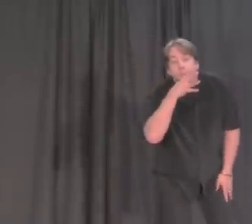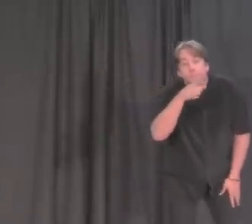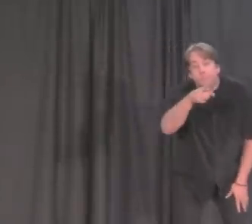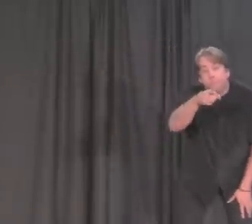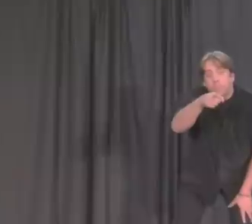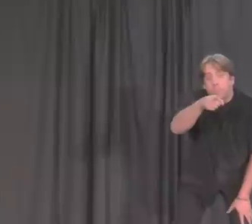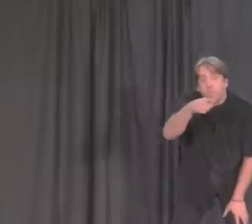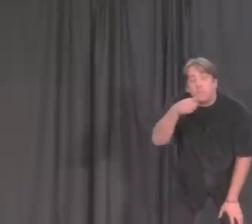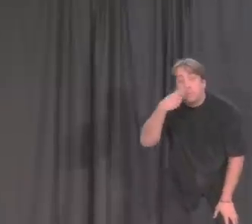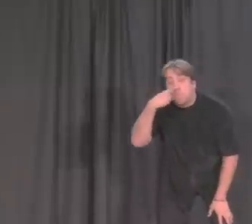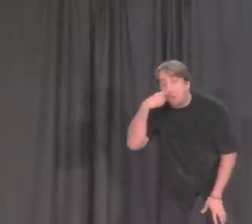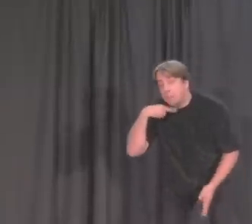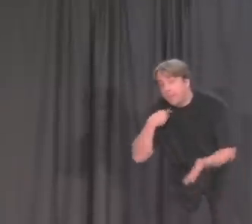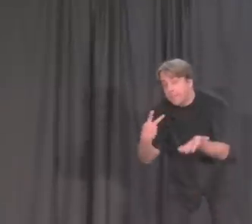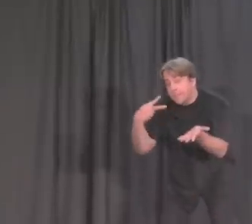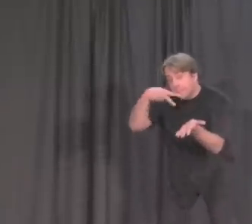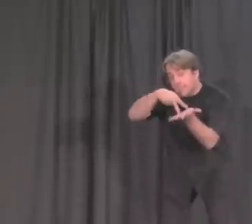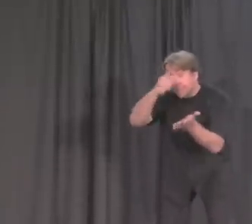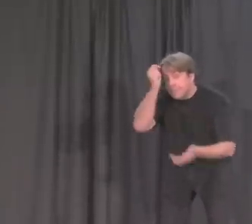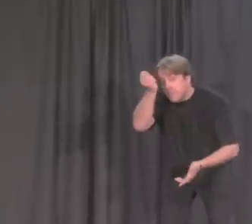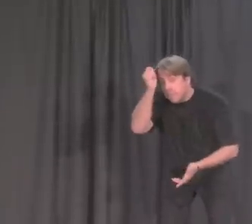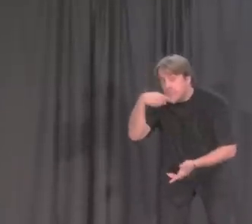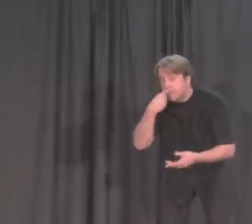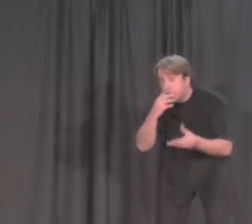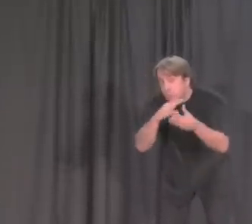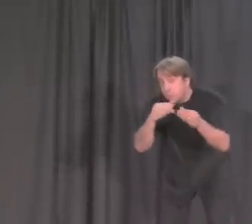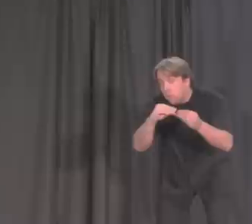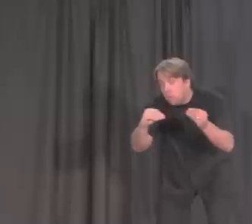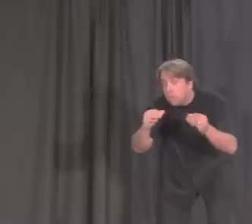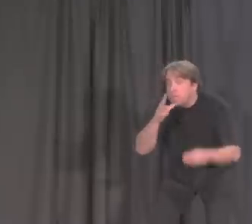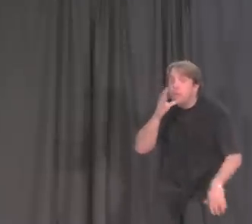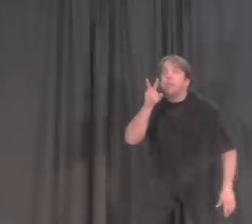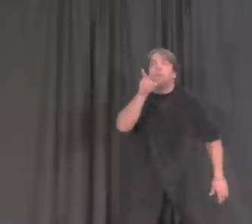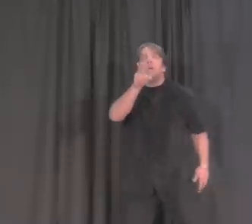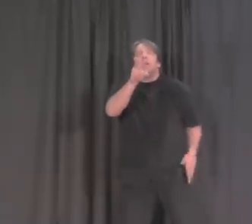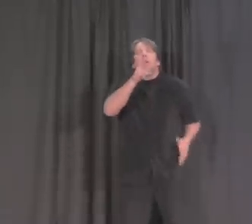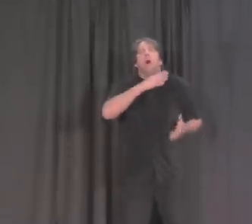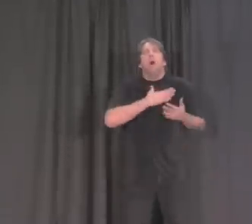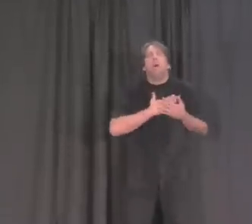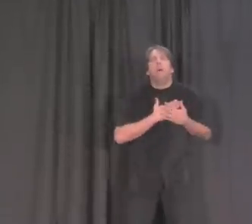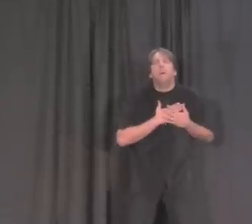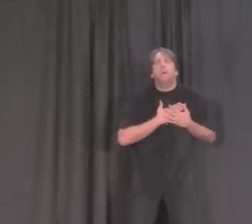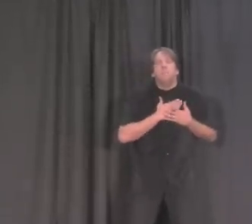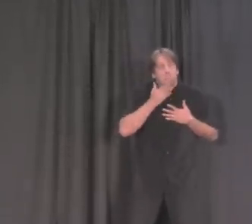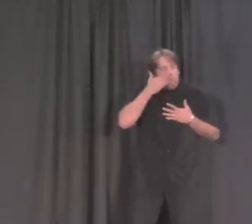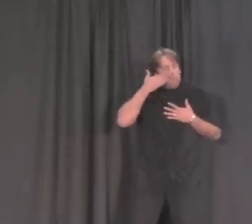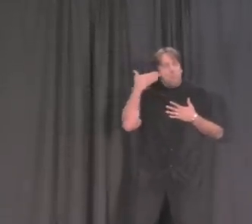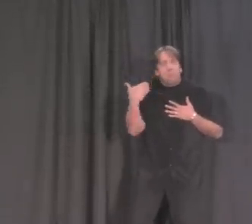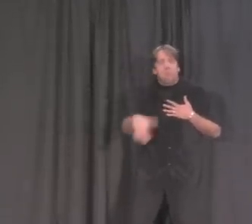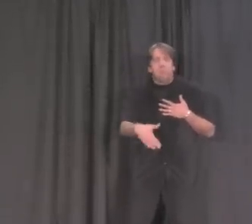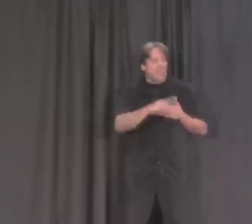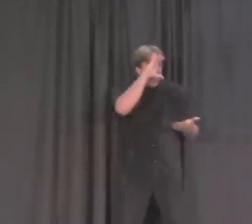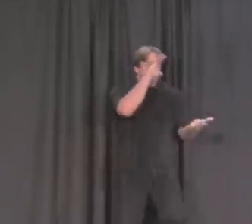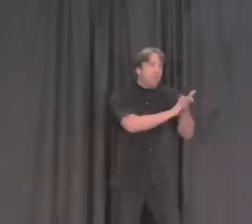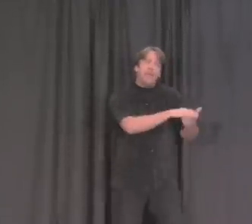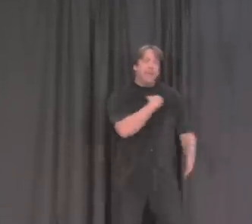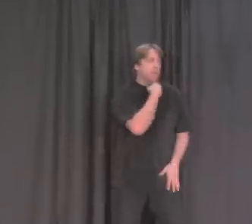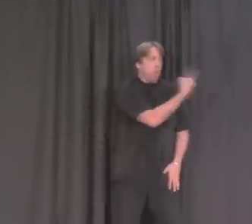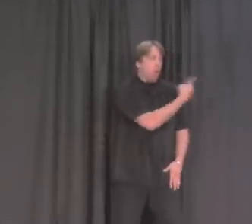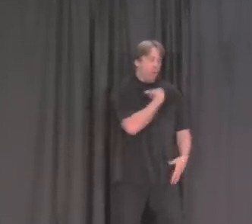Hey, Mom. Can I stand in front of the congregation and give my testimony? Oh, my mother was so inspired.